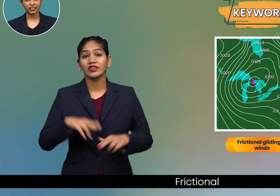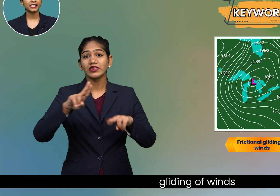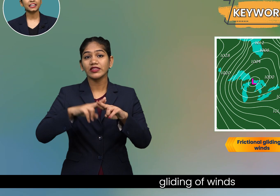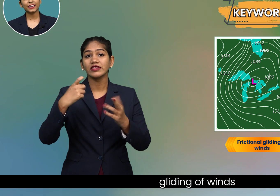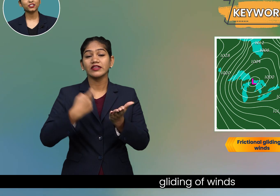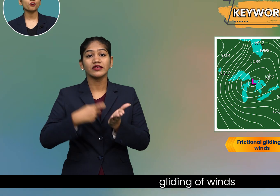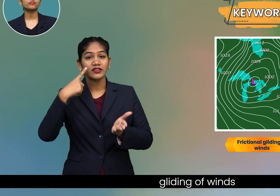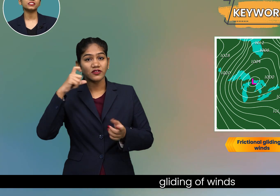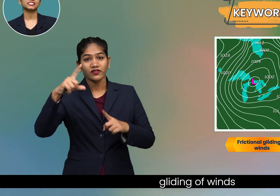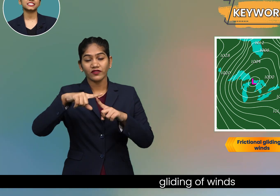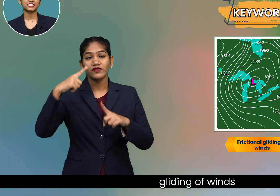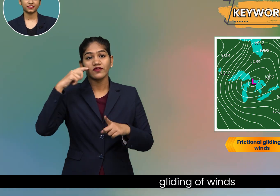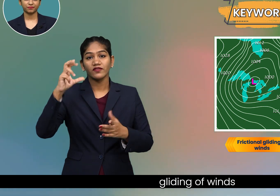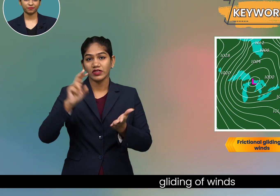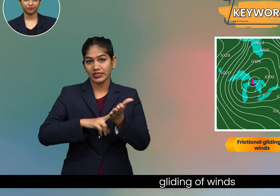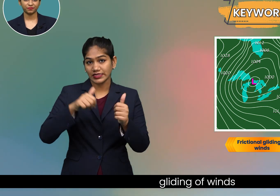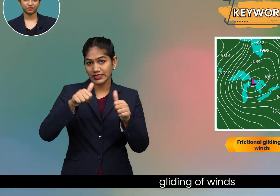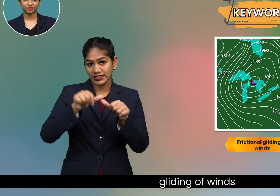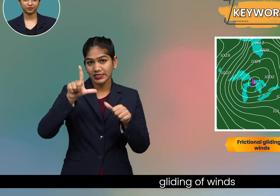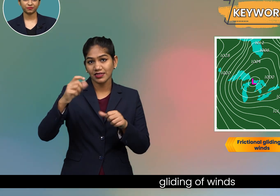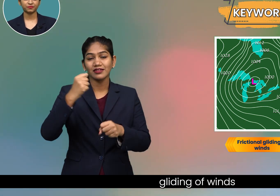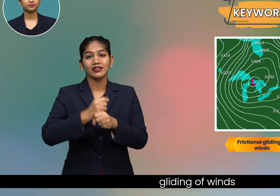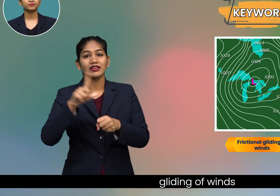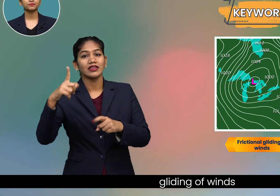Frictional gliding of winds.